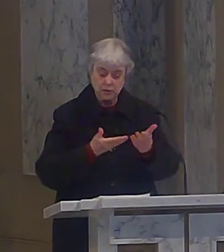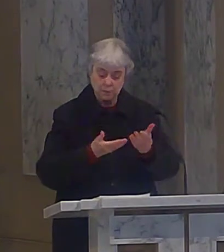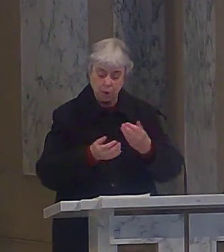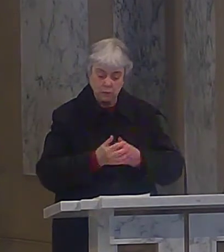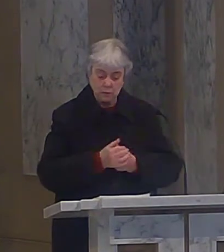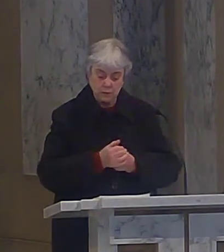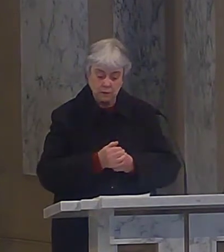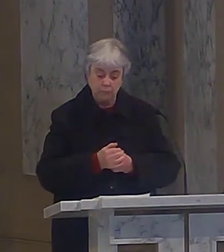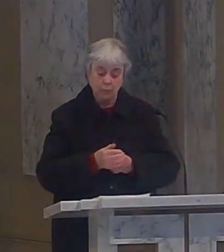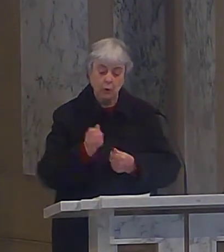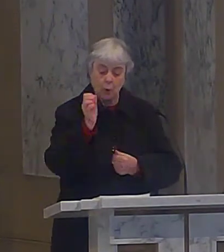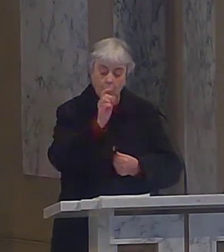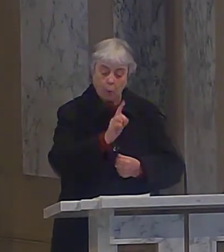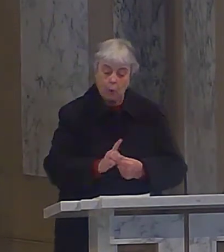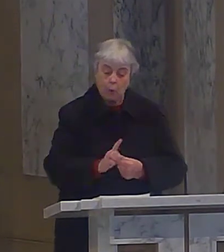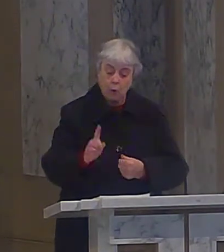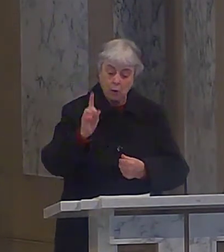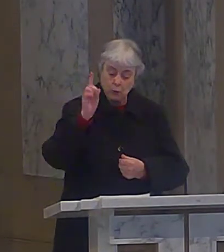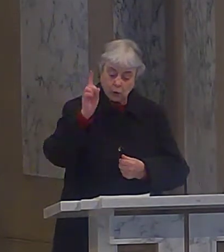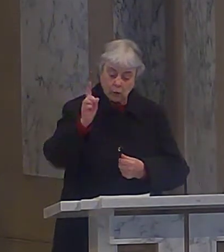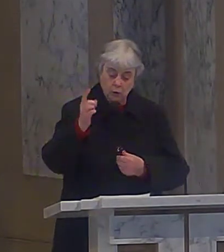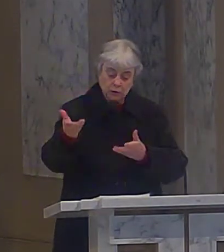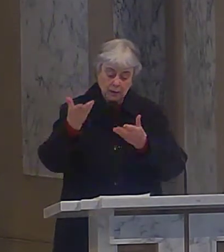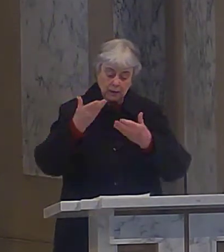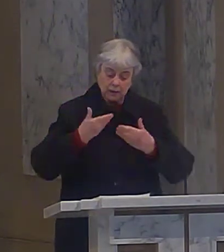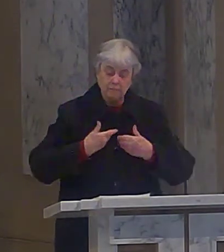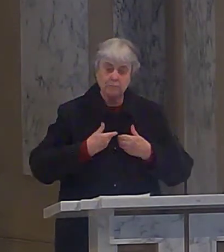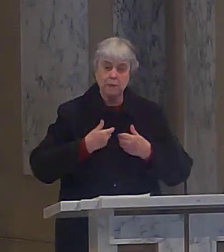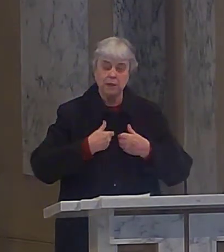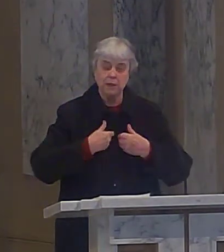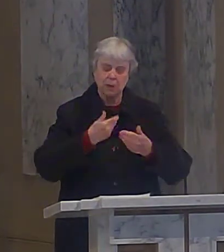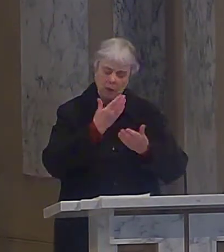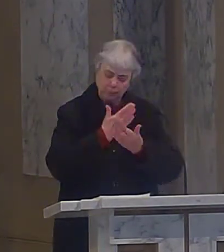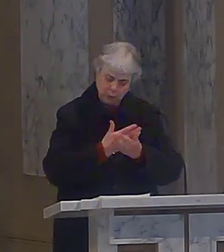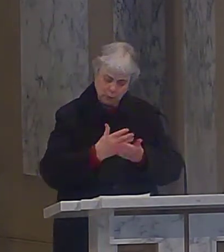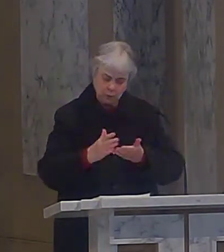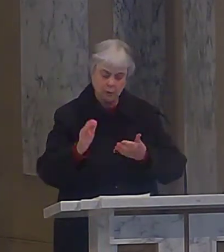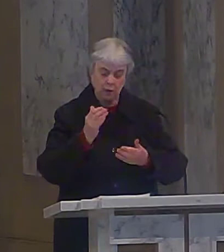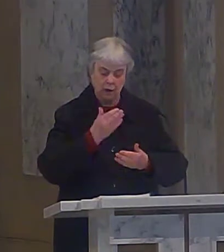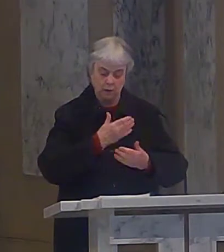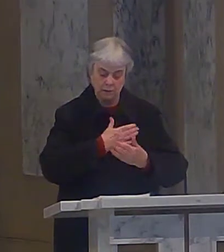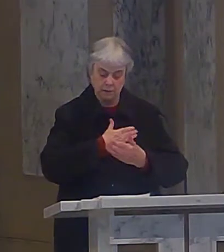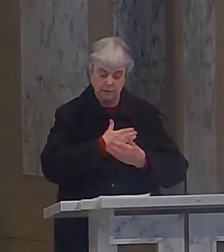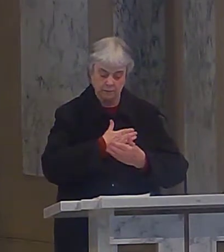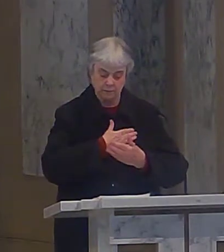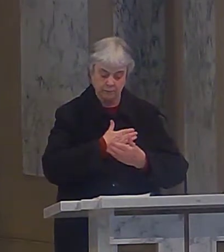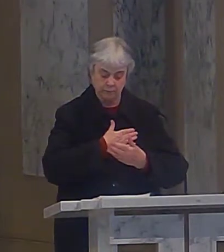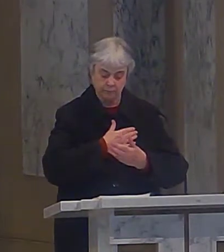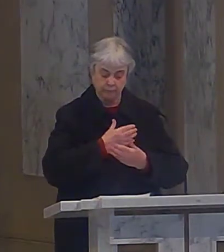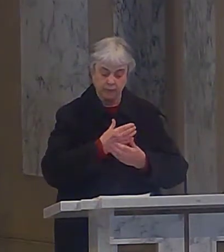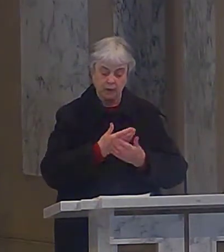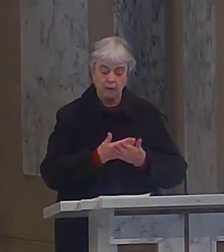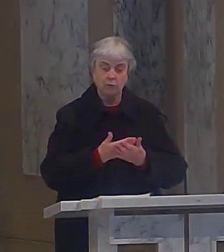response oh god give me a pure heart